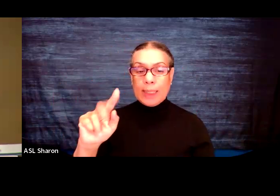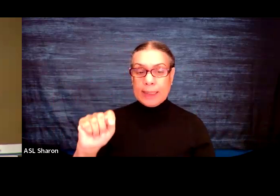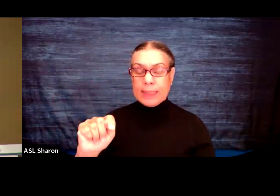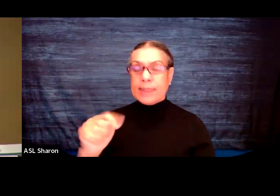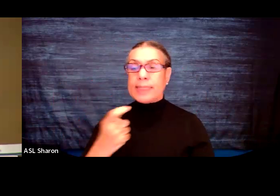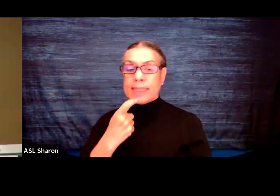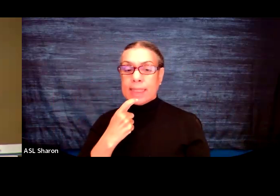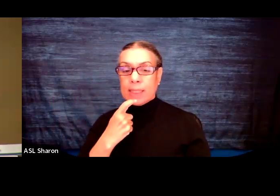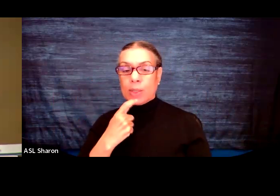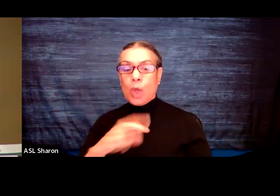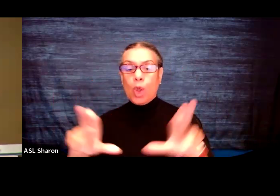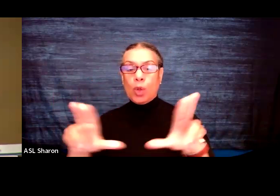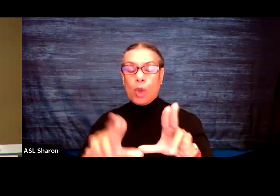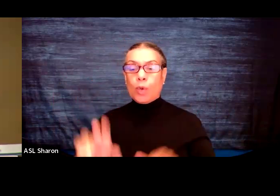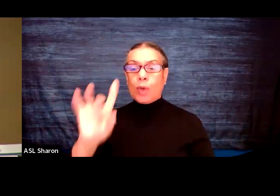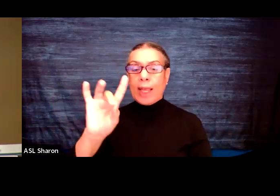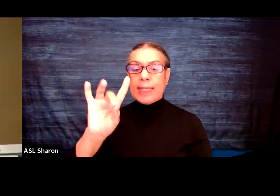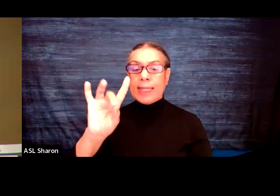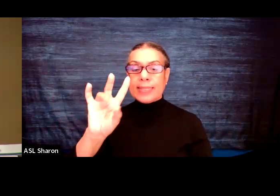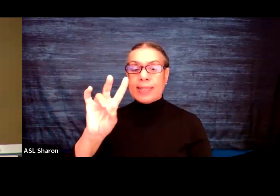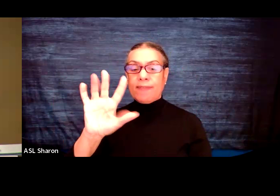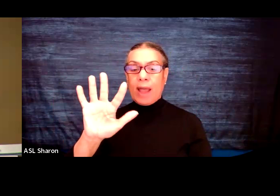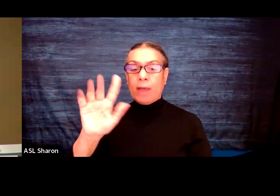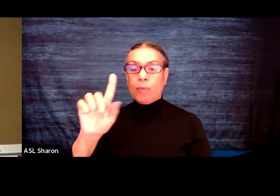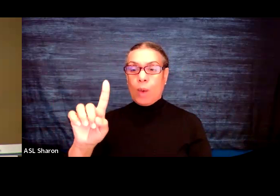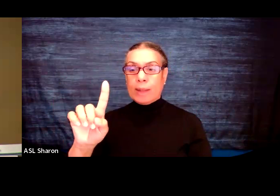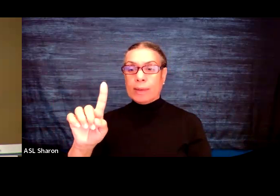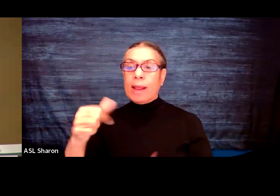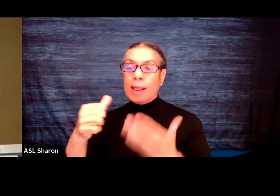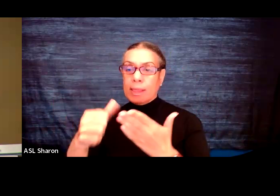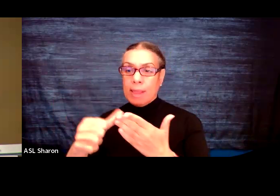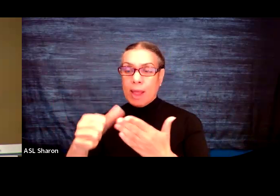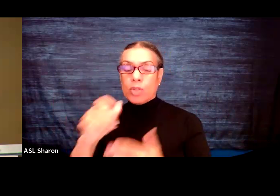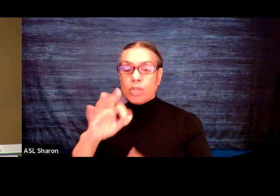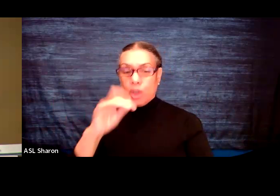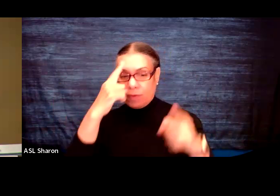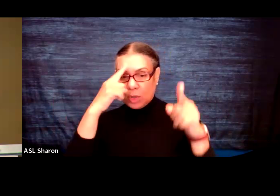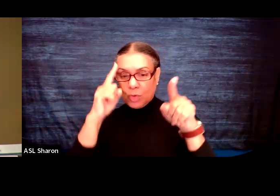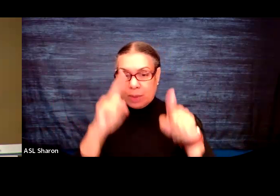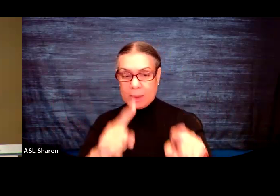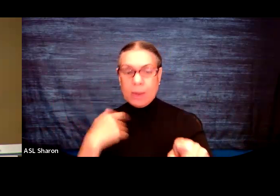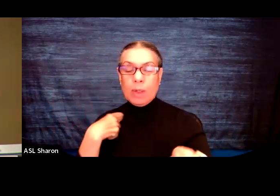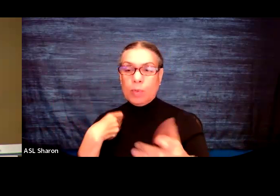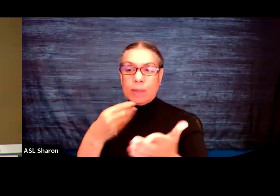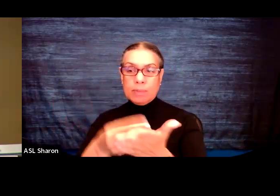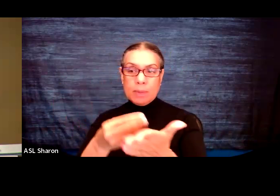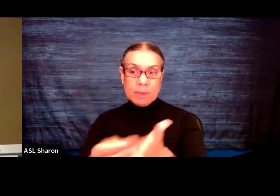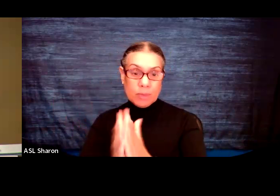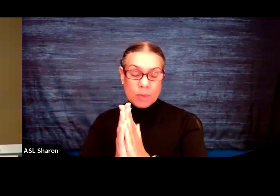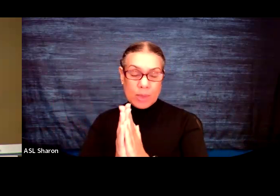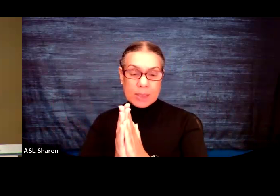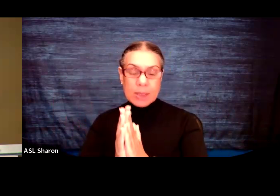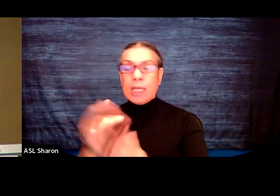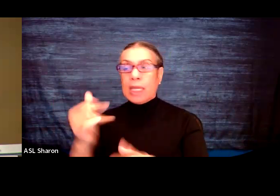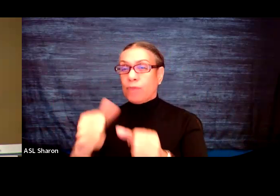Local 8751 Letters of Agreement and Fiscal Year 25 Supplemental Appropriation Request. You'll